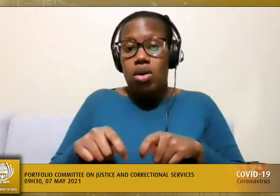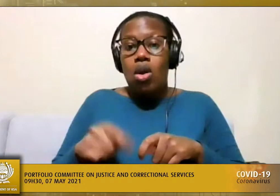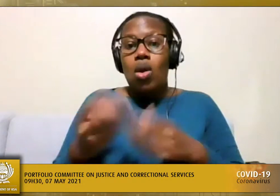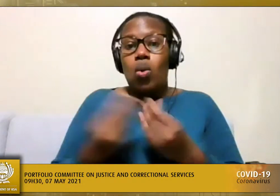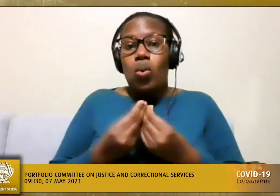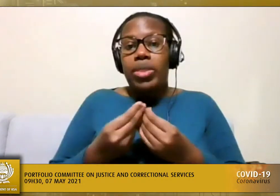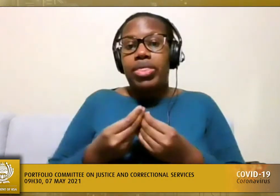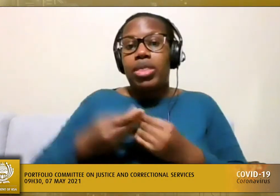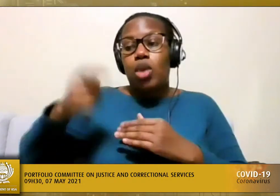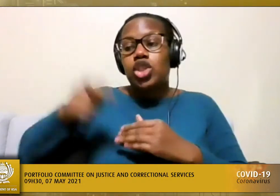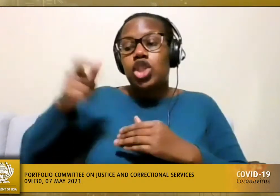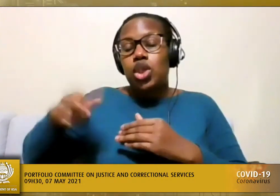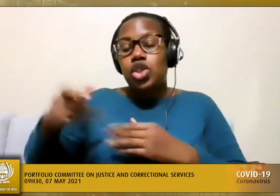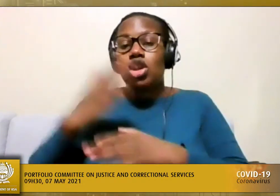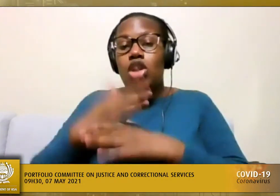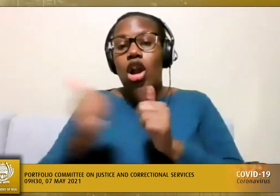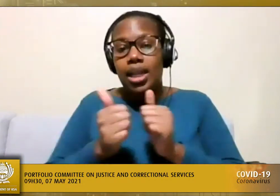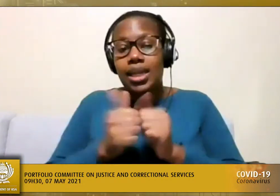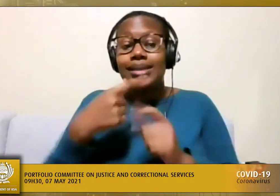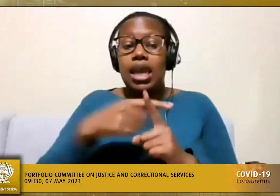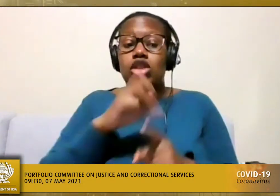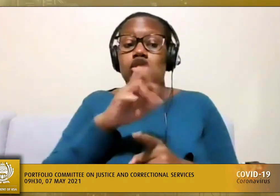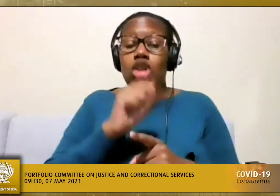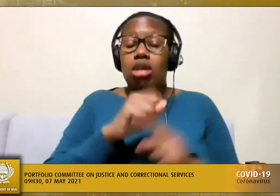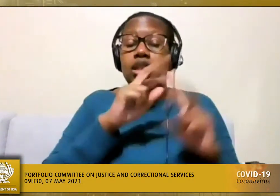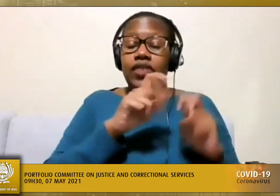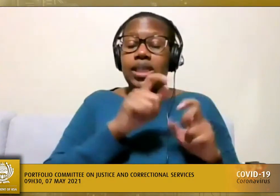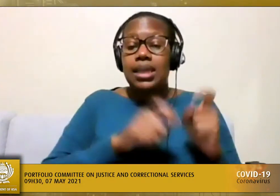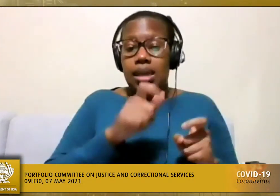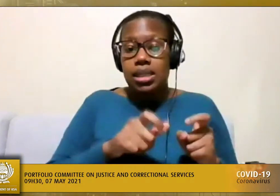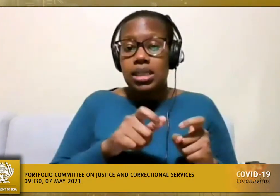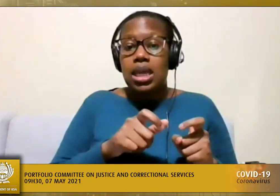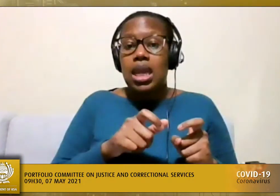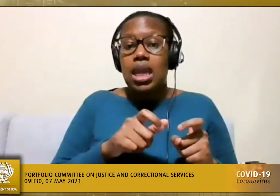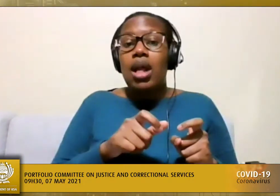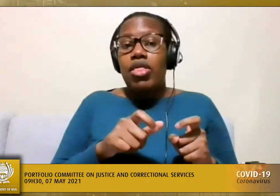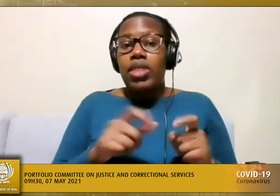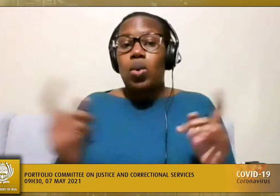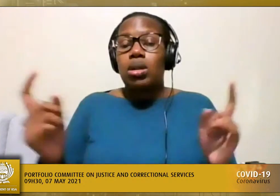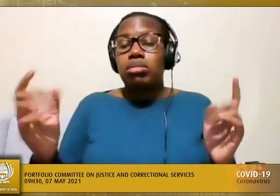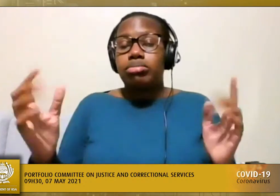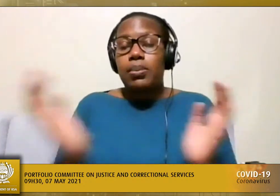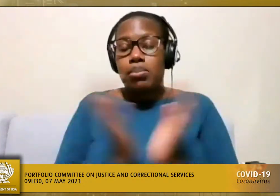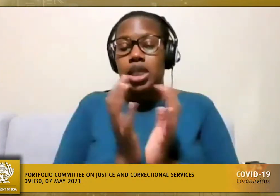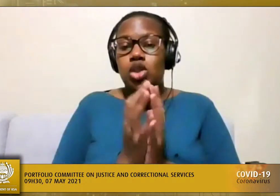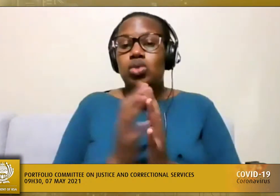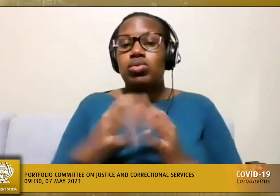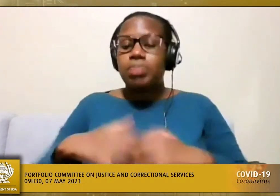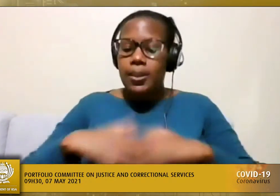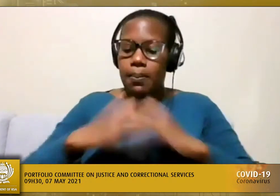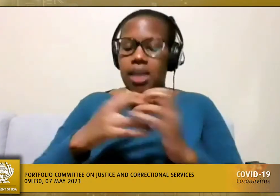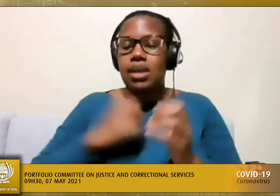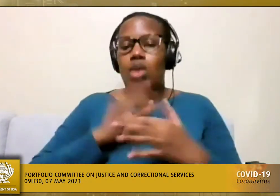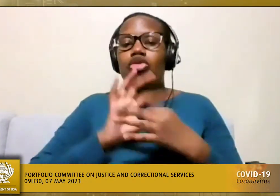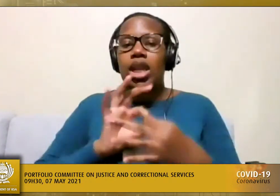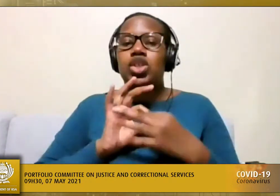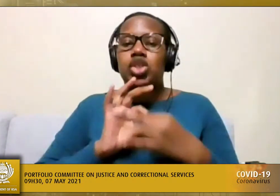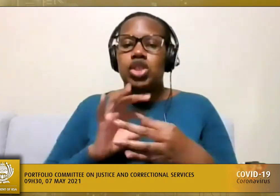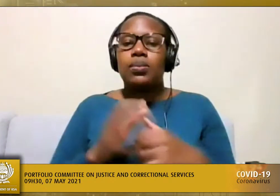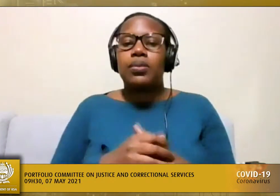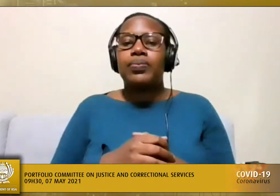the prosecution and the and the SARS investigators to cement our relationship in terms of the work that we do